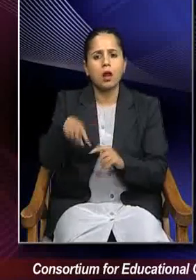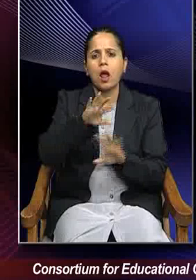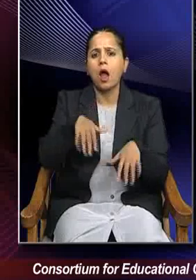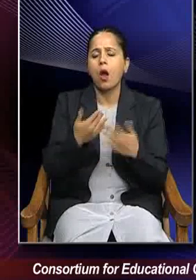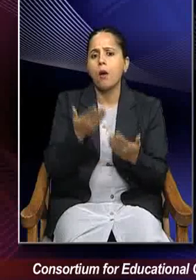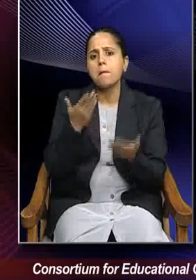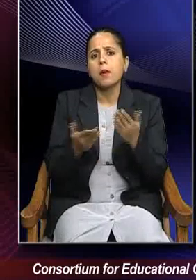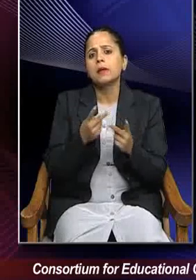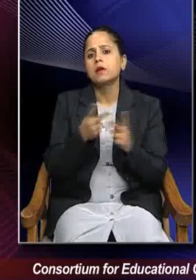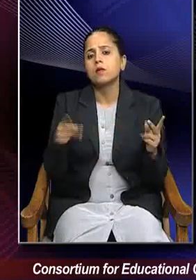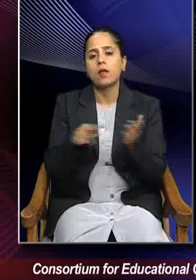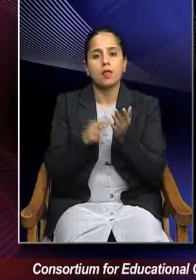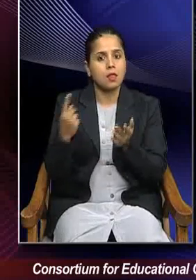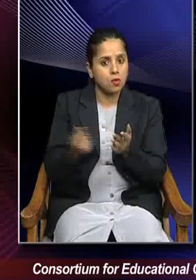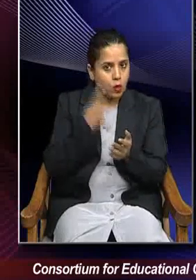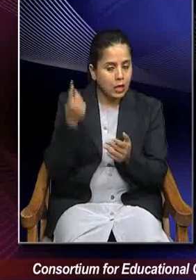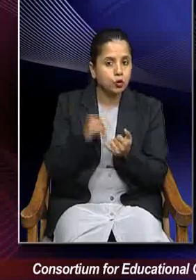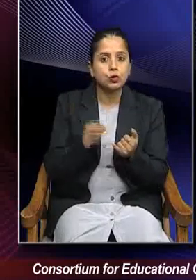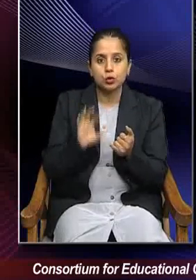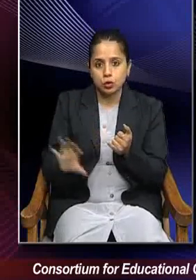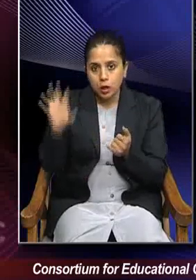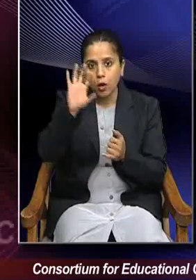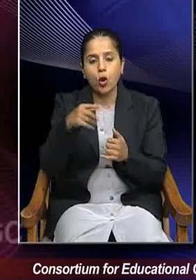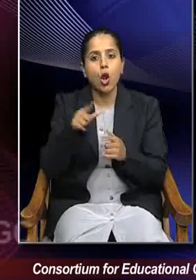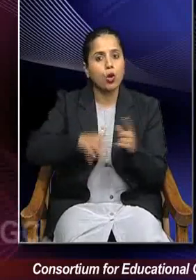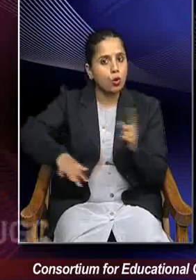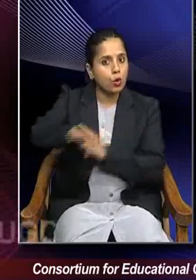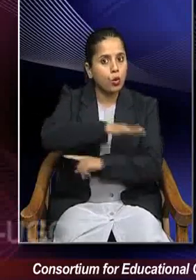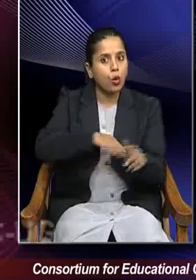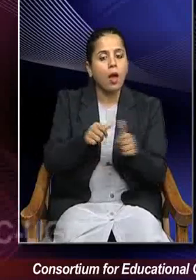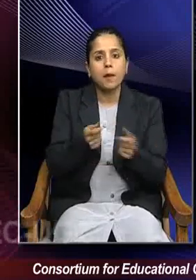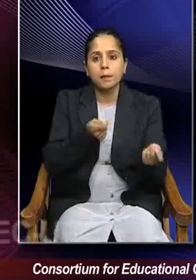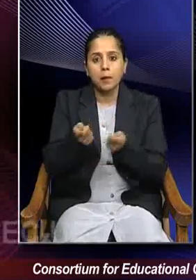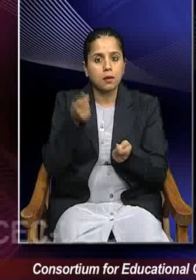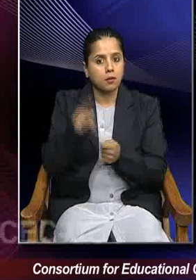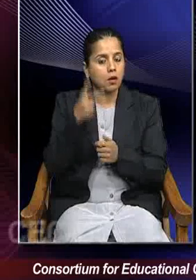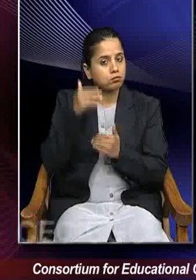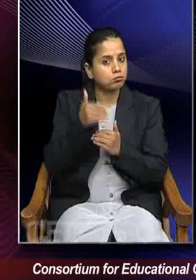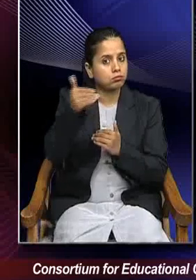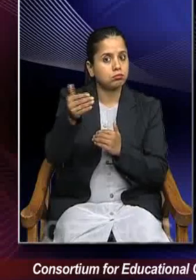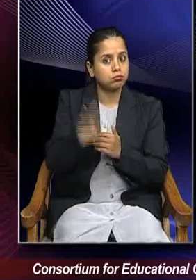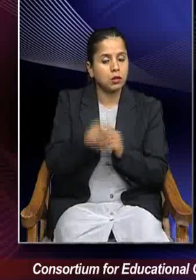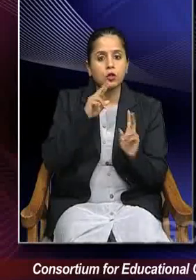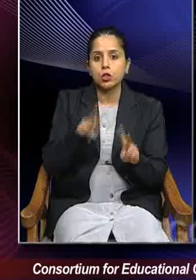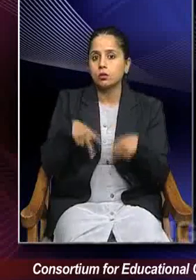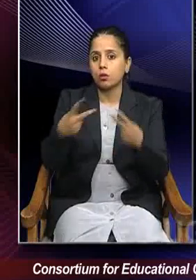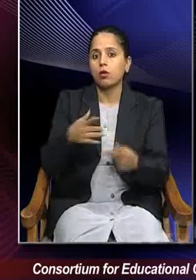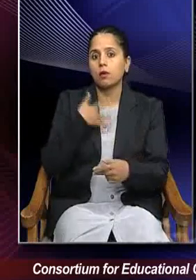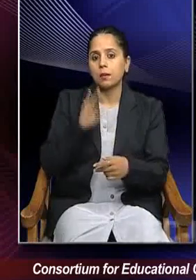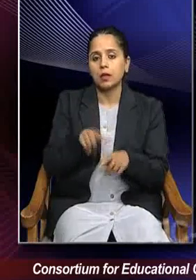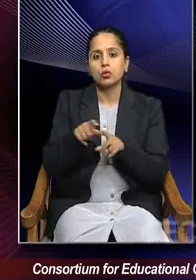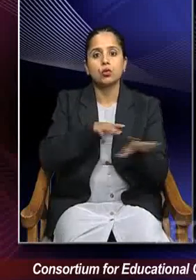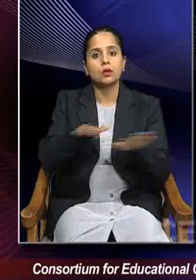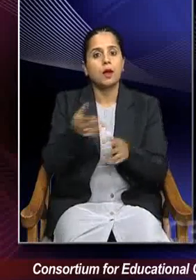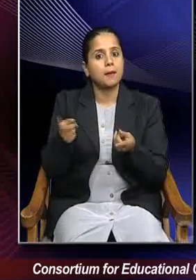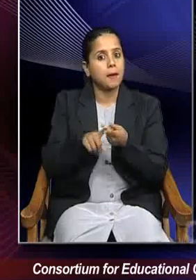various national, state and local administration needs to take call and respond to these disasters and